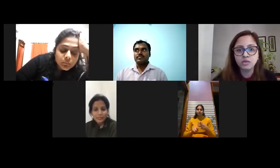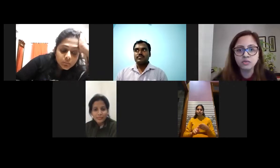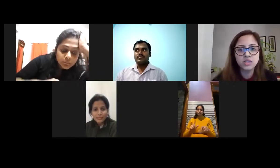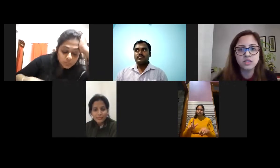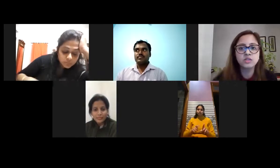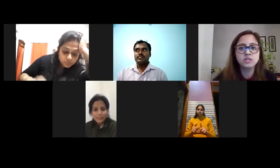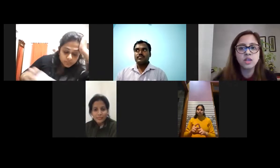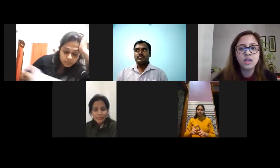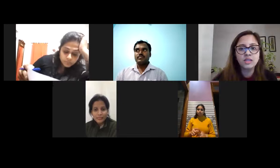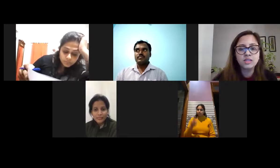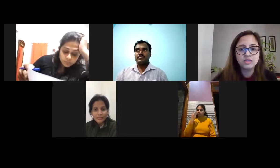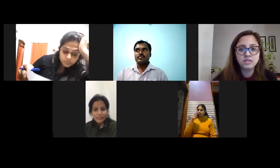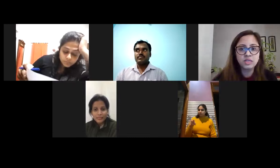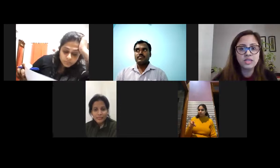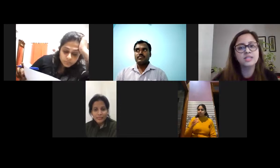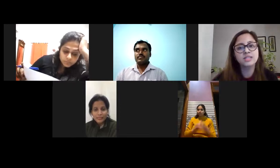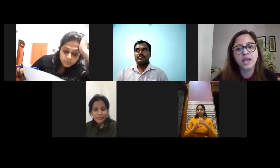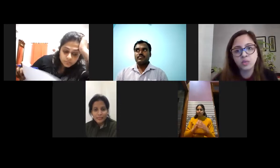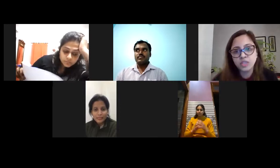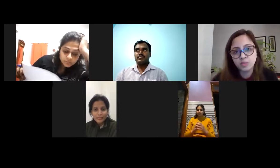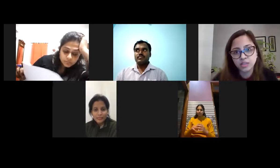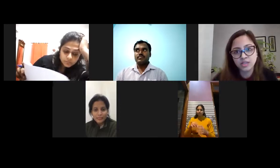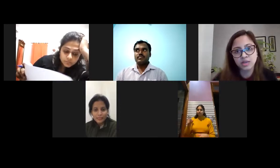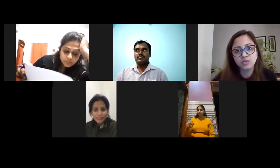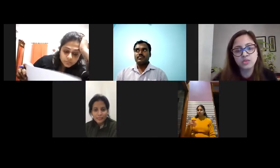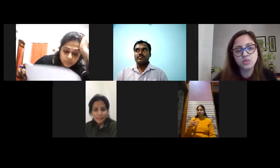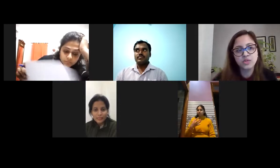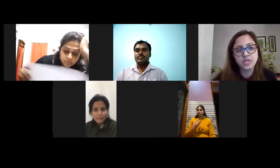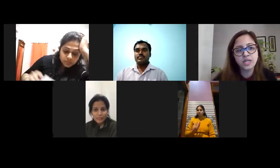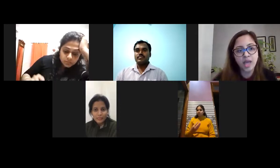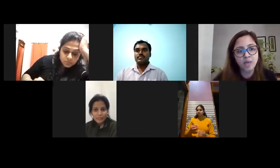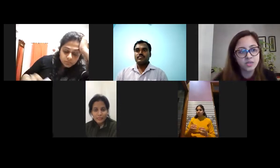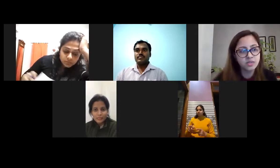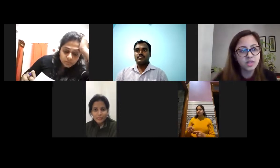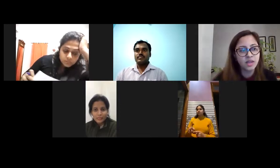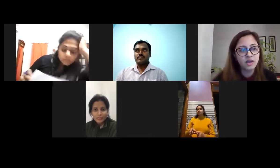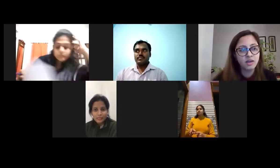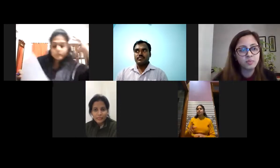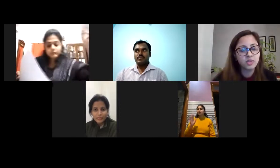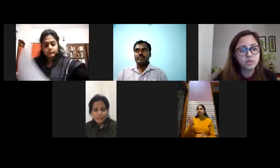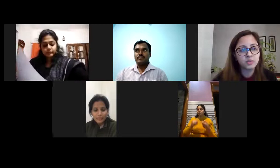this conversation, it doesn't really salvage Bertha. What really happens,